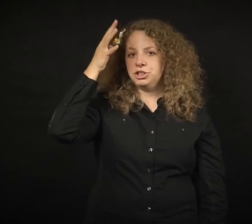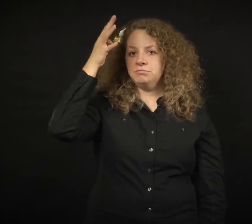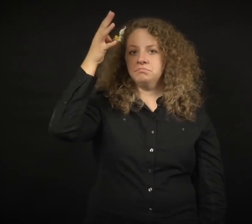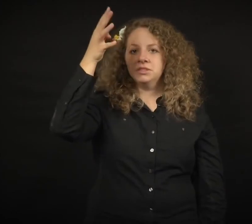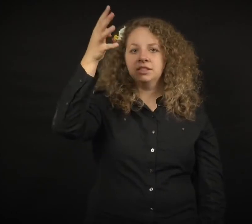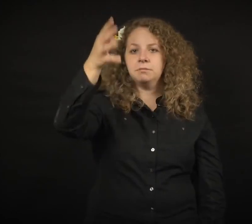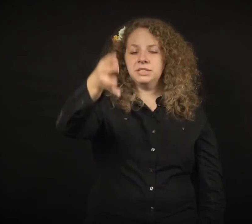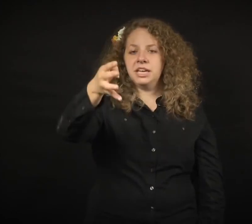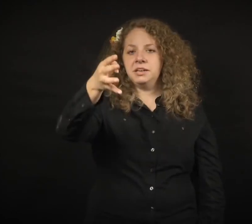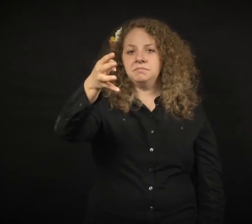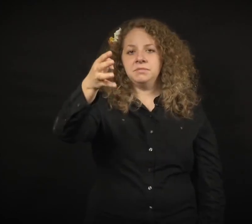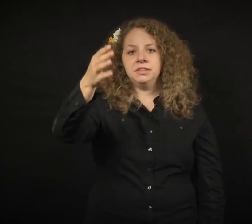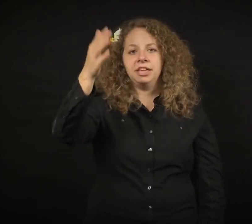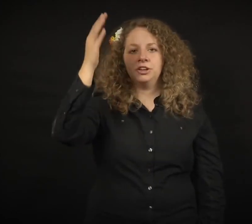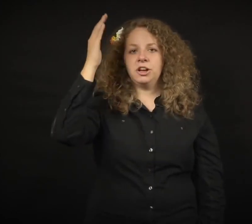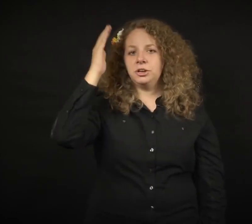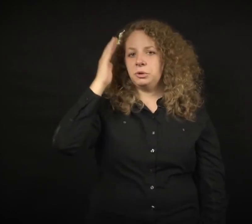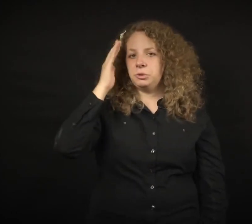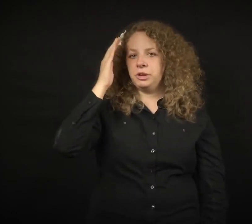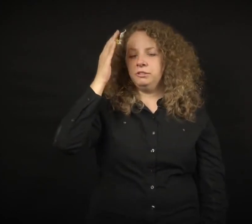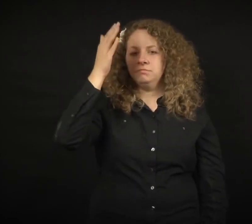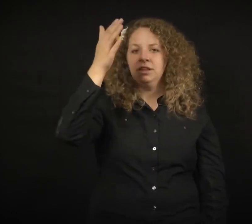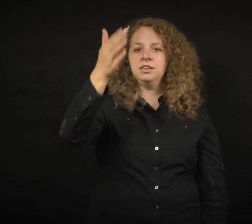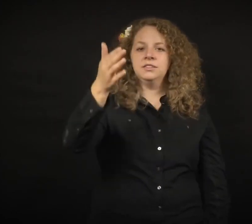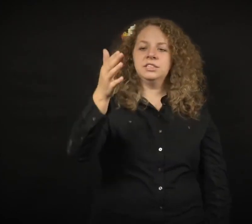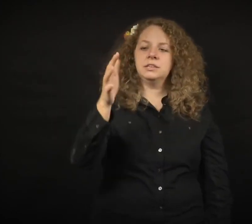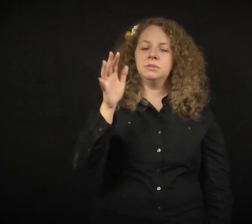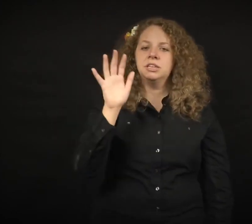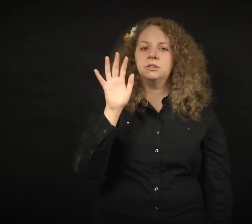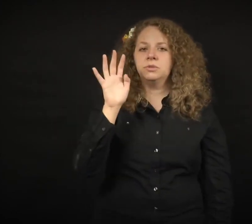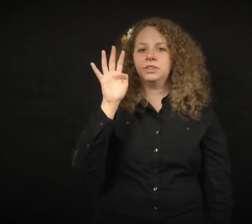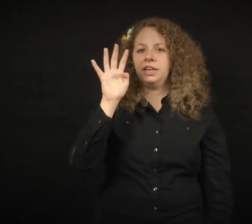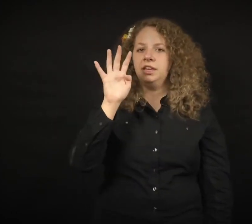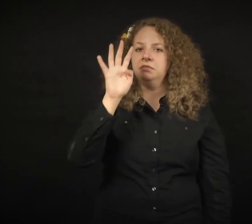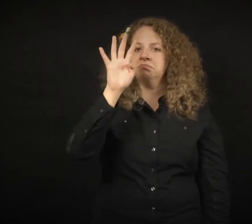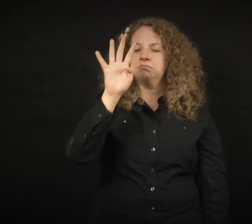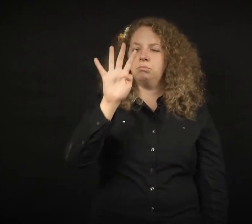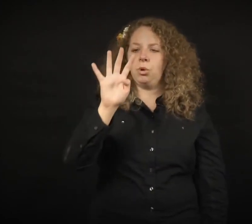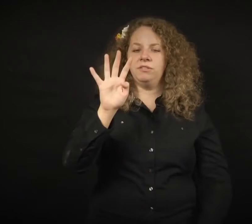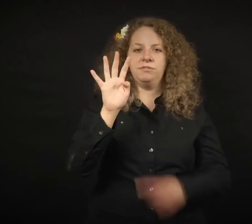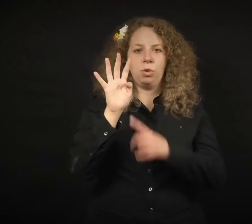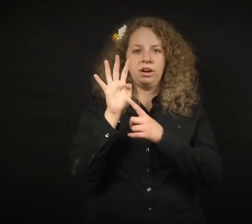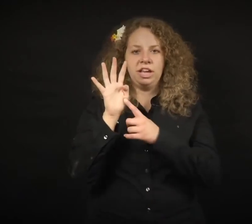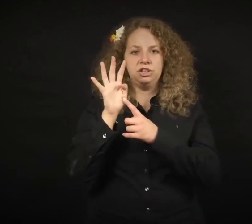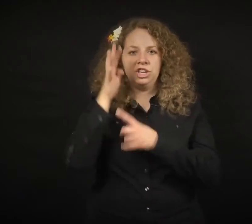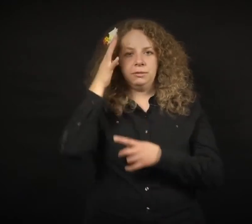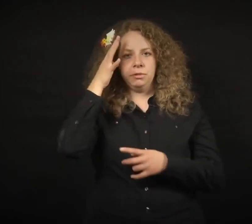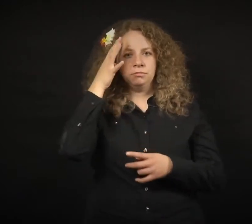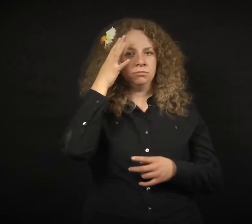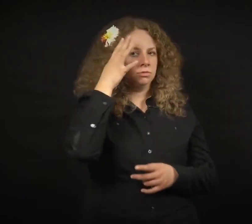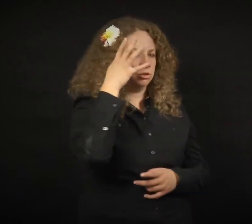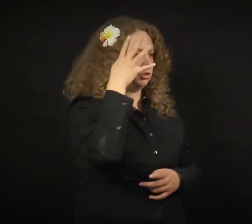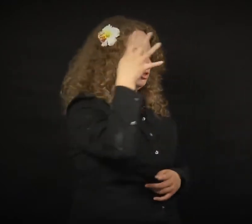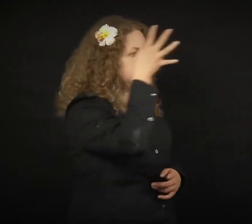Future, someday, later on, or will. This can be done with a more forehand shape, turn this